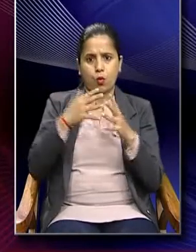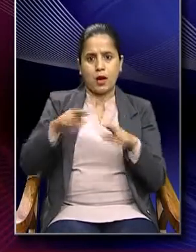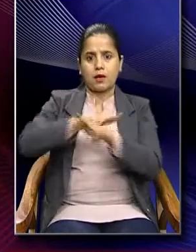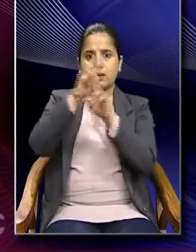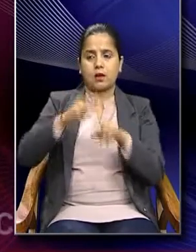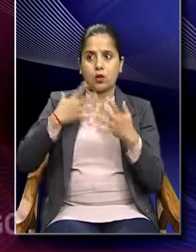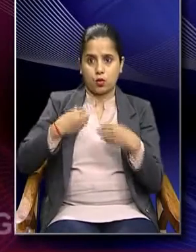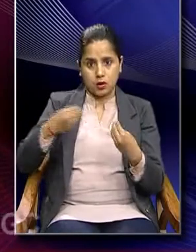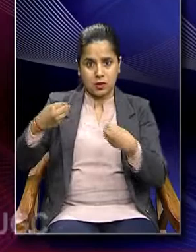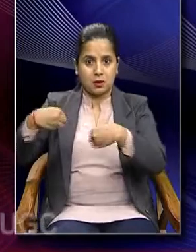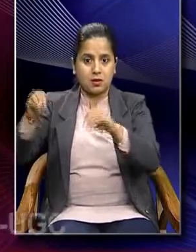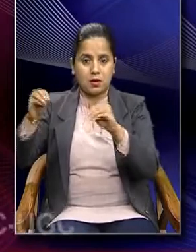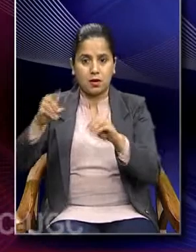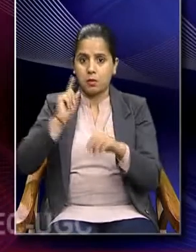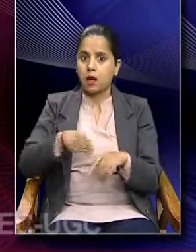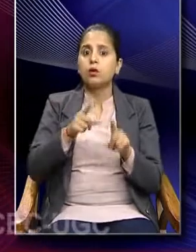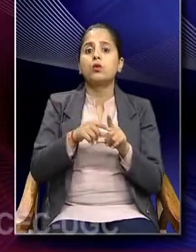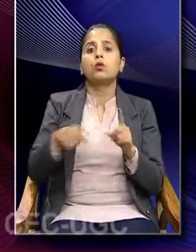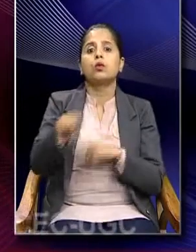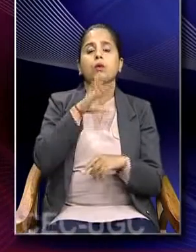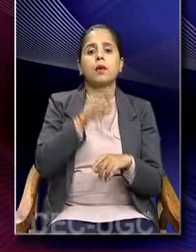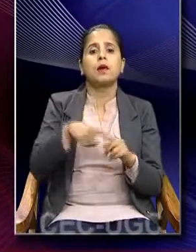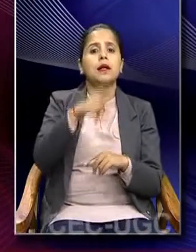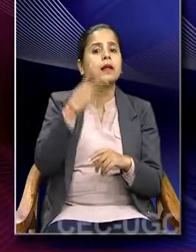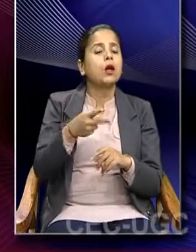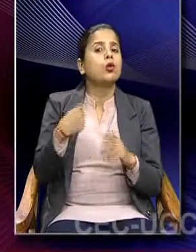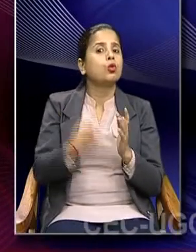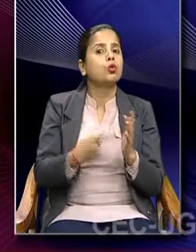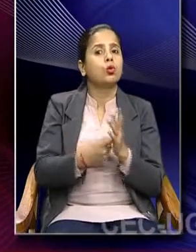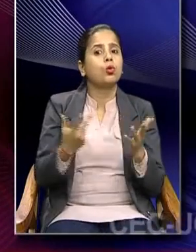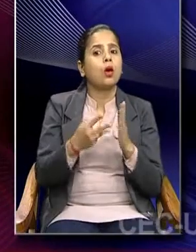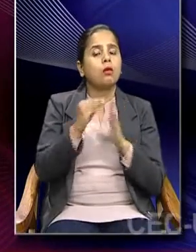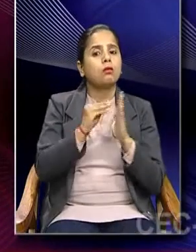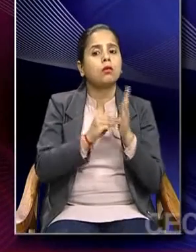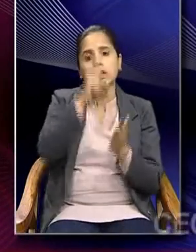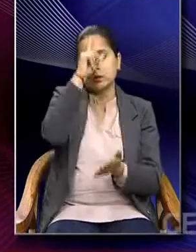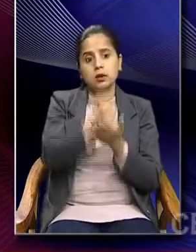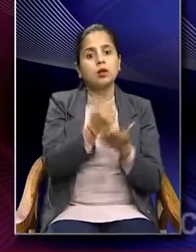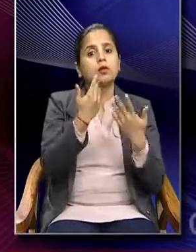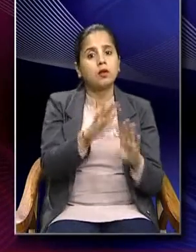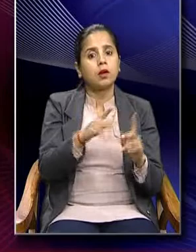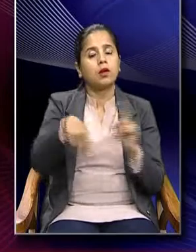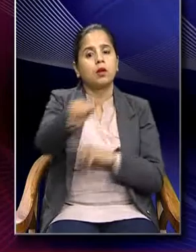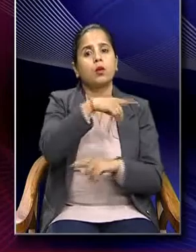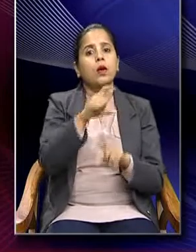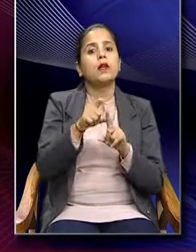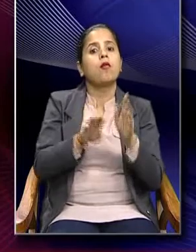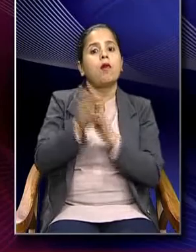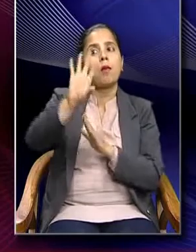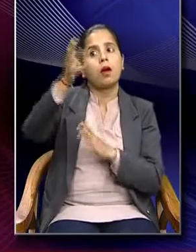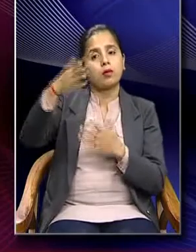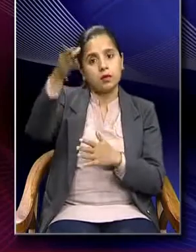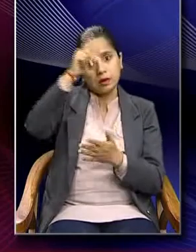market, you have to do that according to the terms and conditions which are decided by the developed countries.